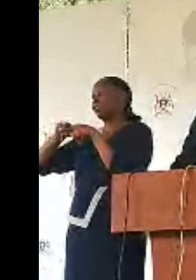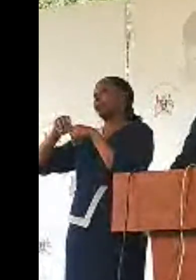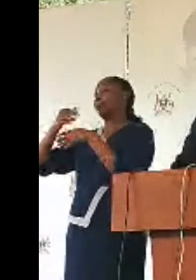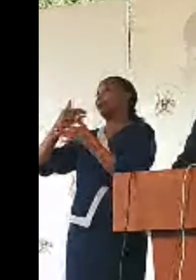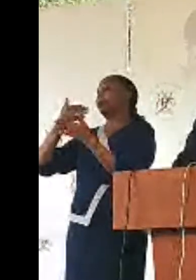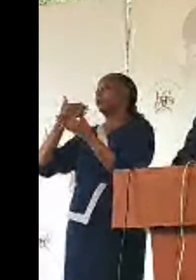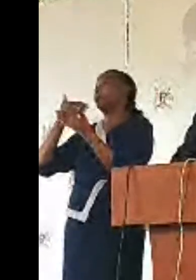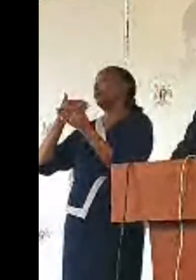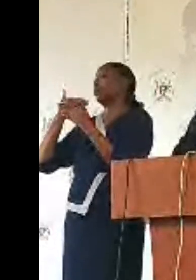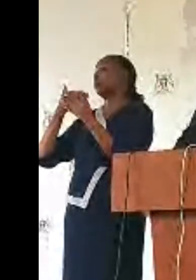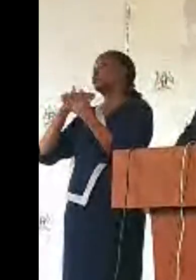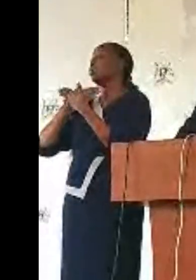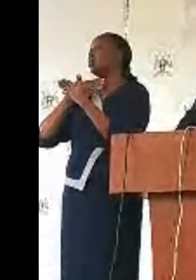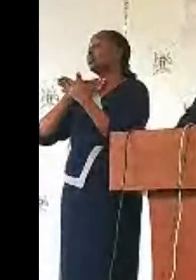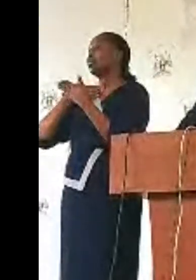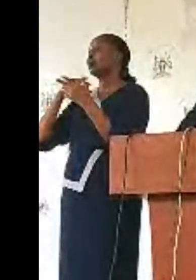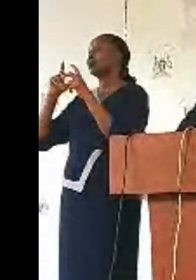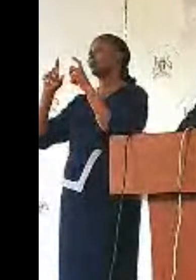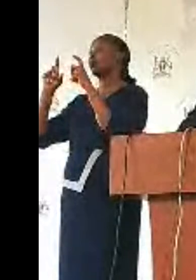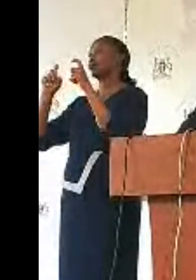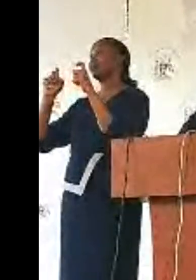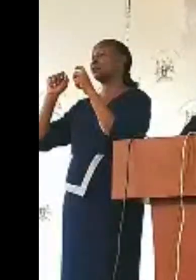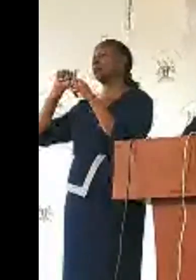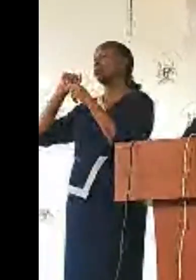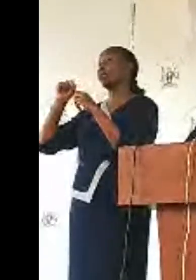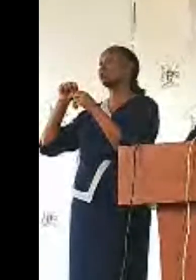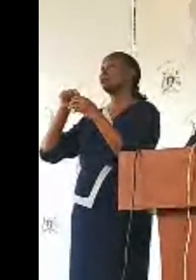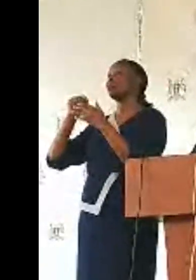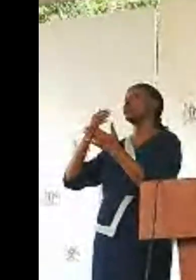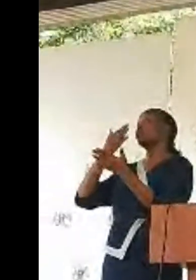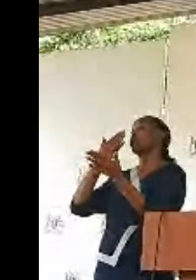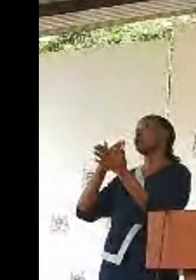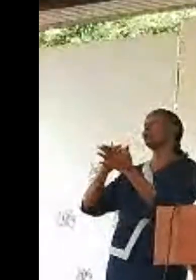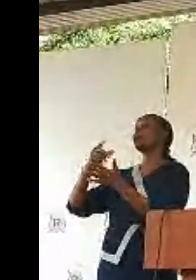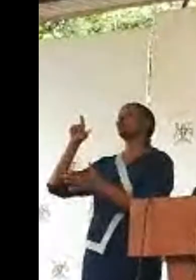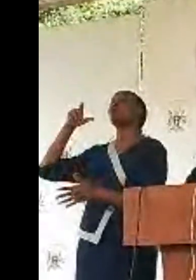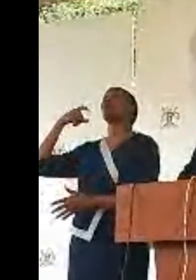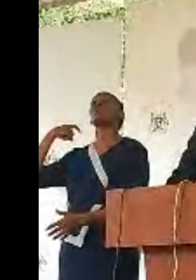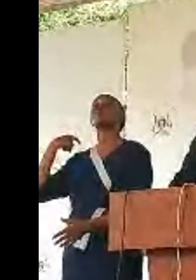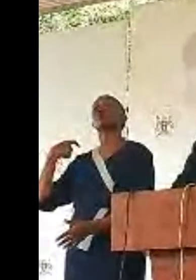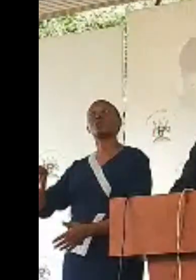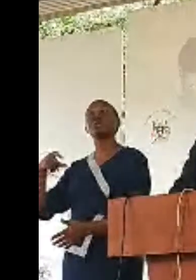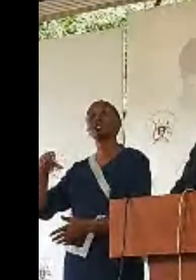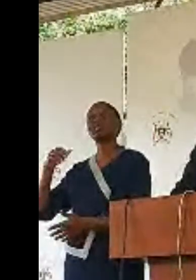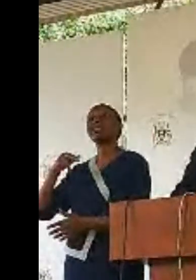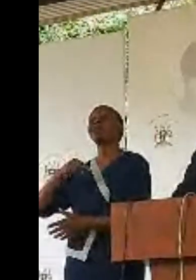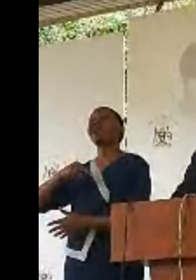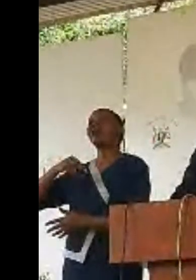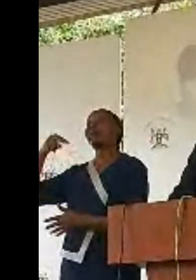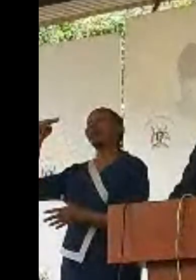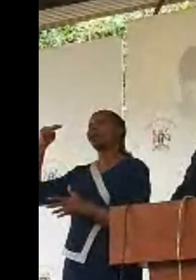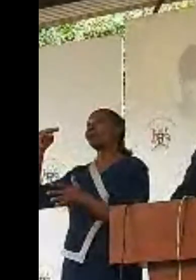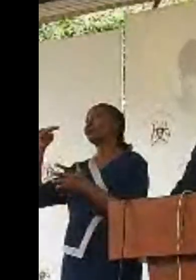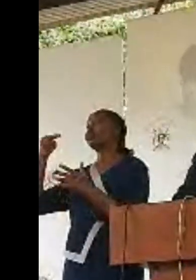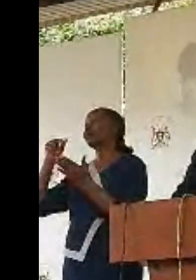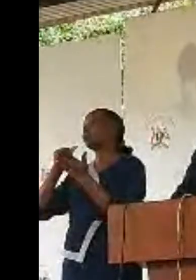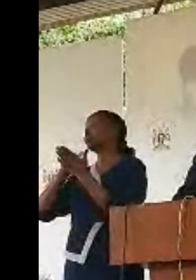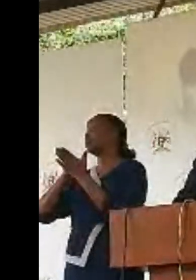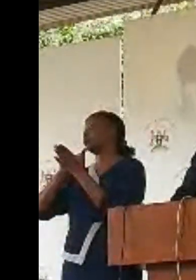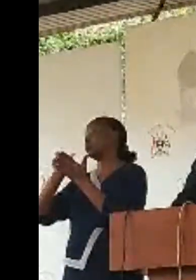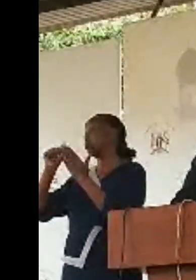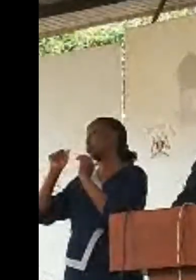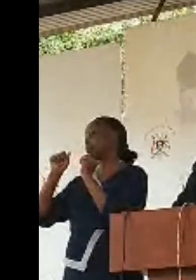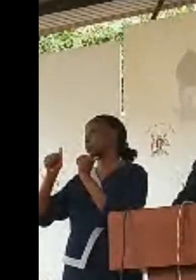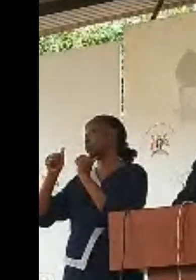also require that these photographs must be of high quality, high resolution, taken